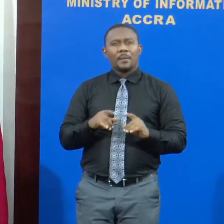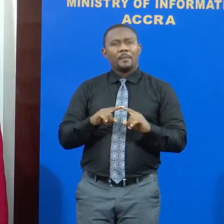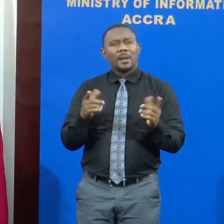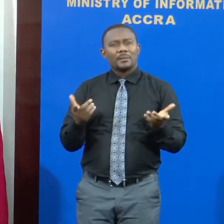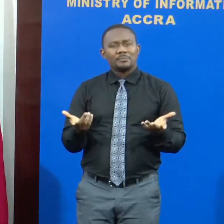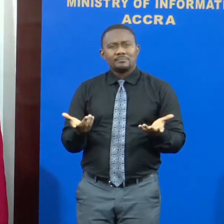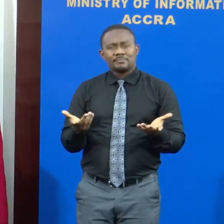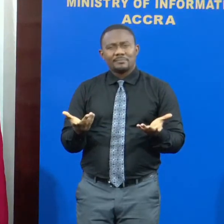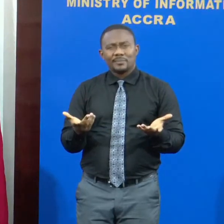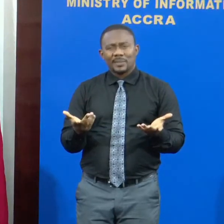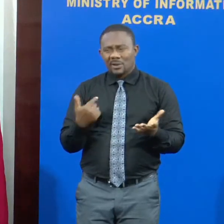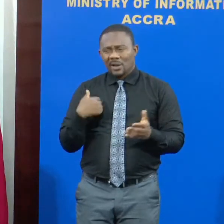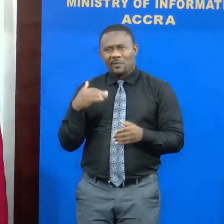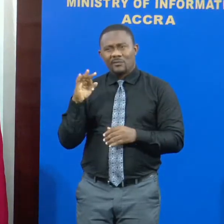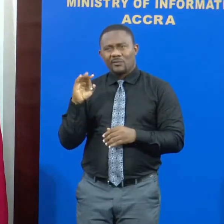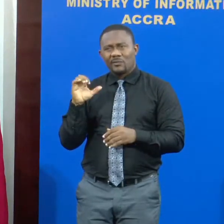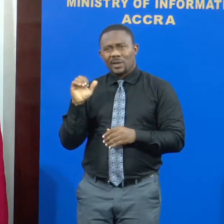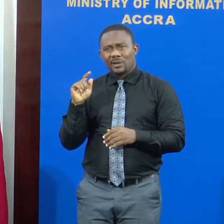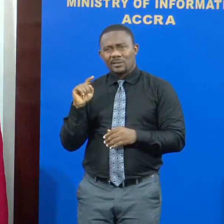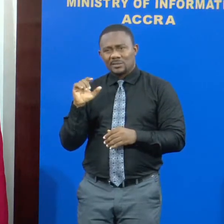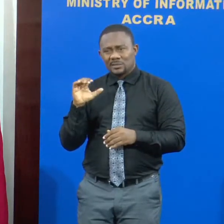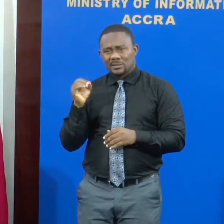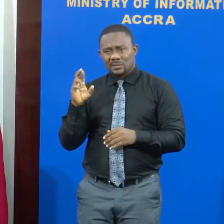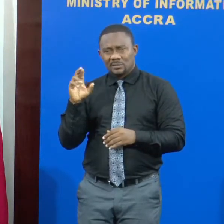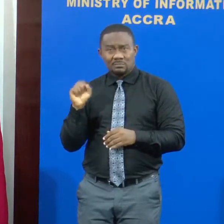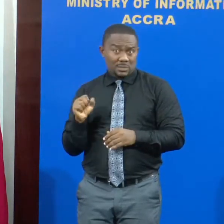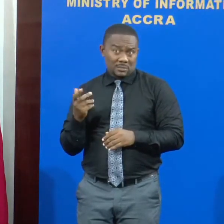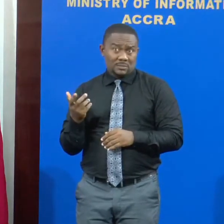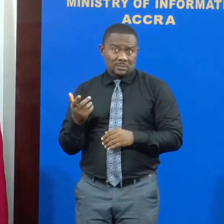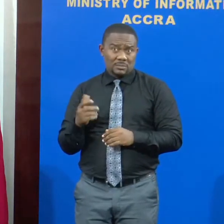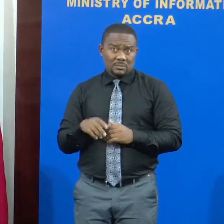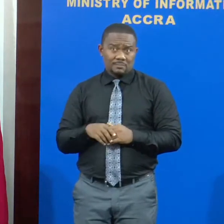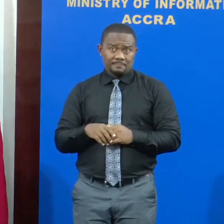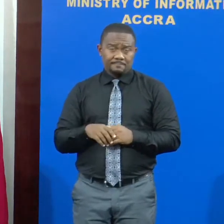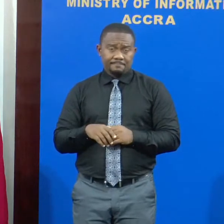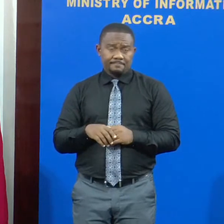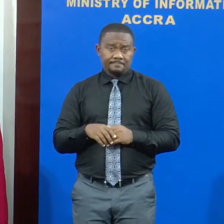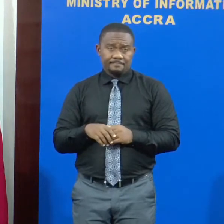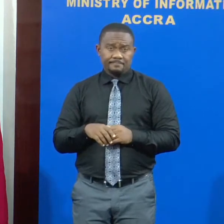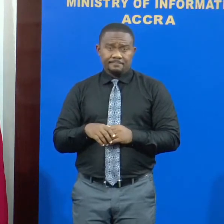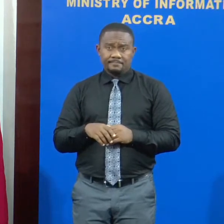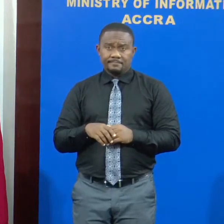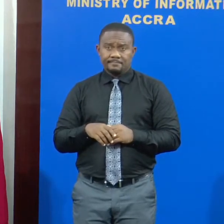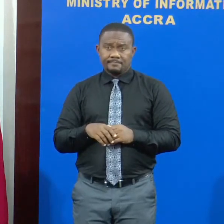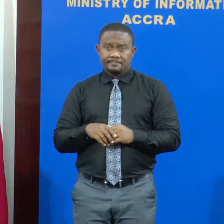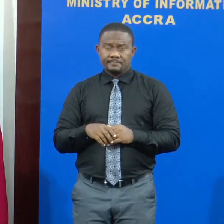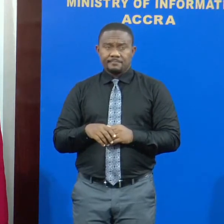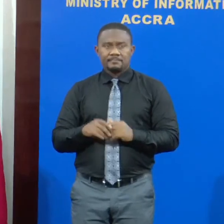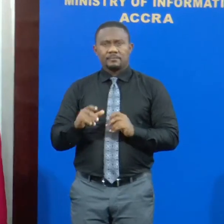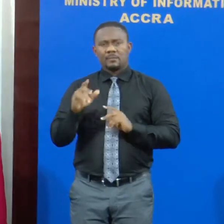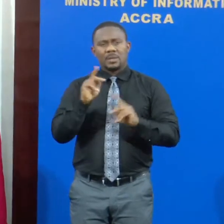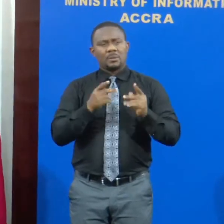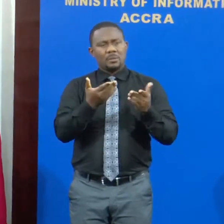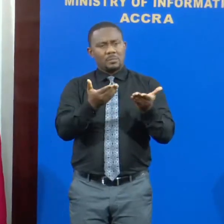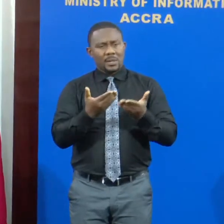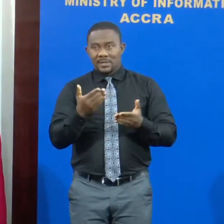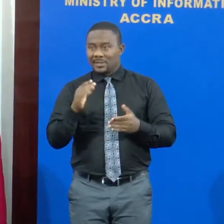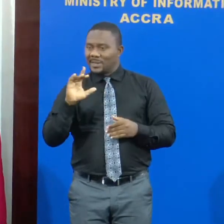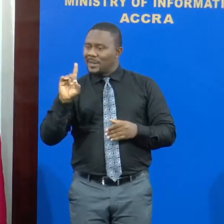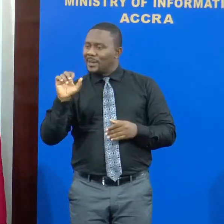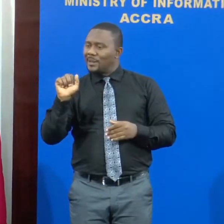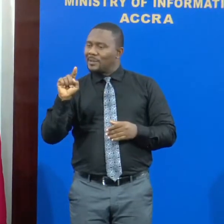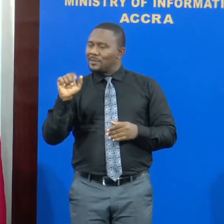set of factors. One of them is where persons provide us data